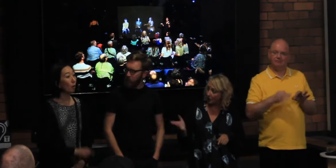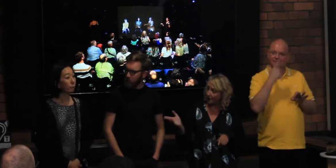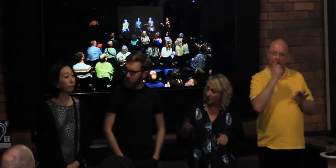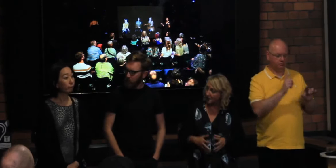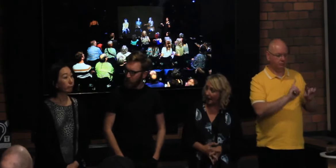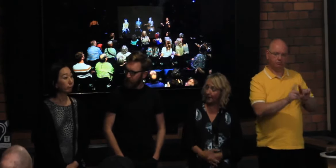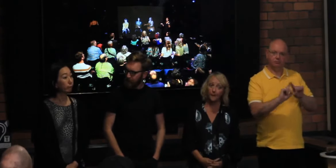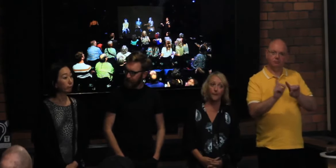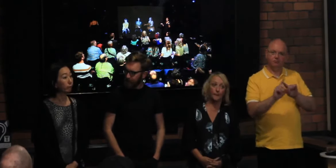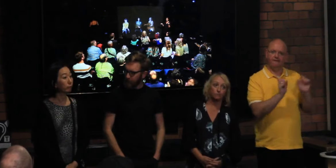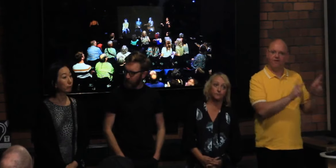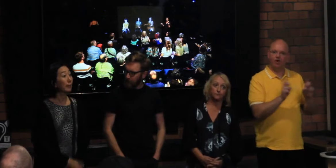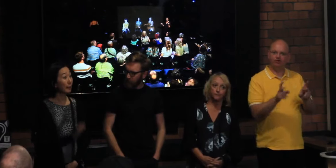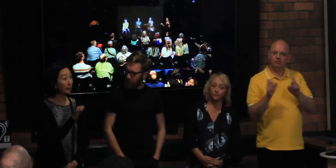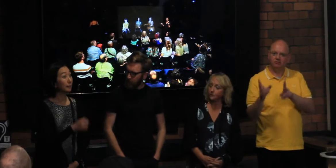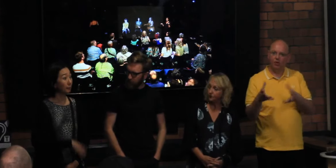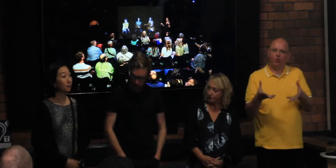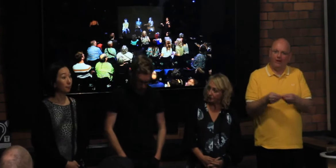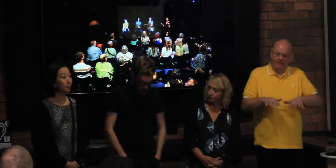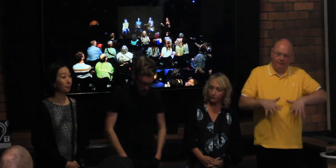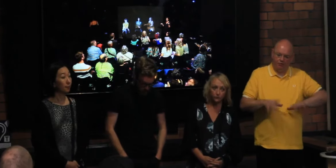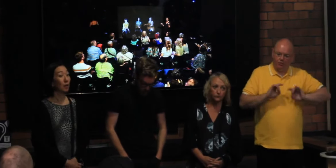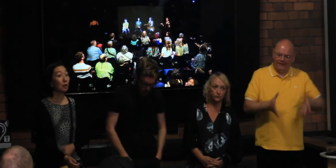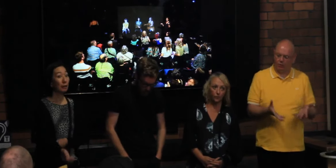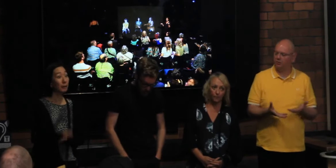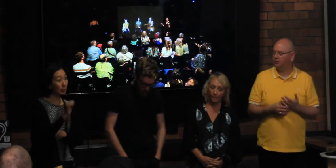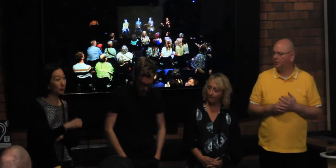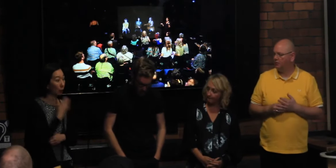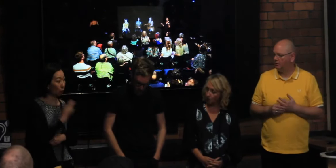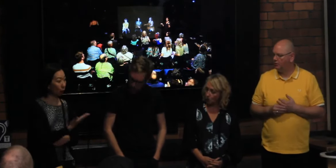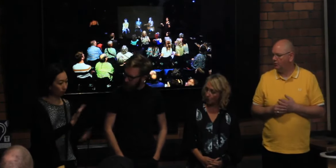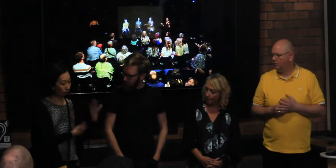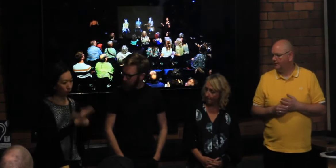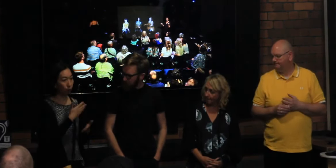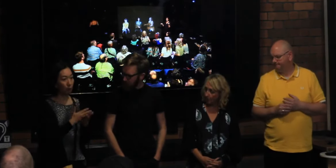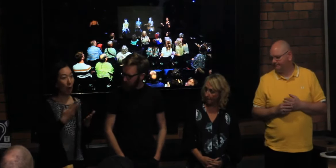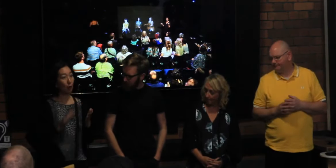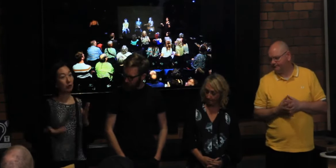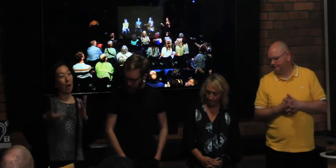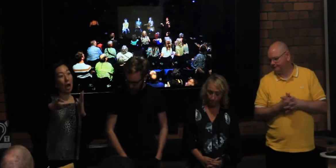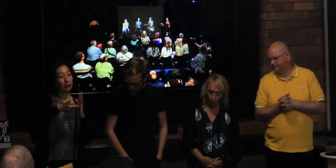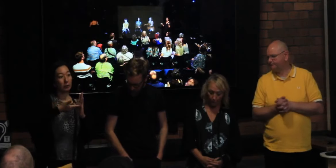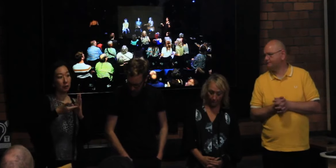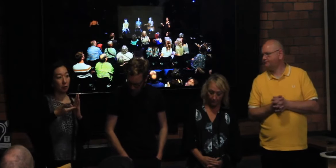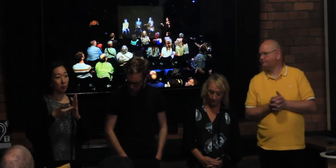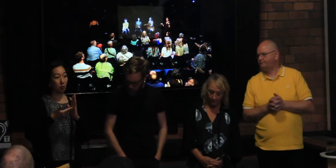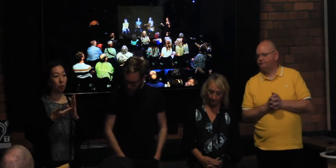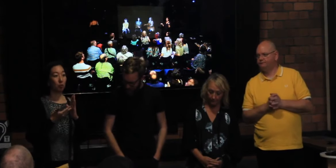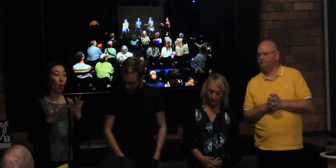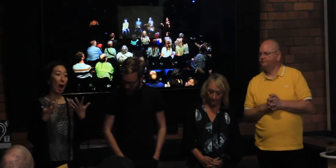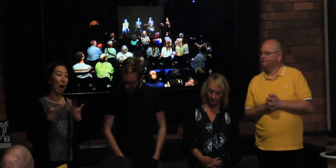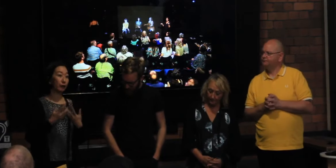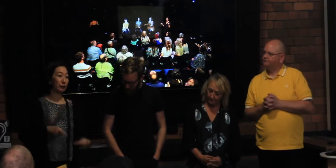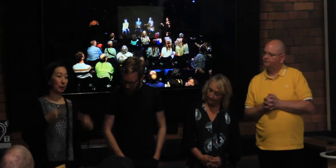Chisato would like to explain. Yes. Yes, yes. Good. Thank you for saying that. I'd just like to